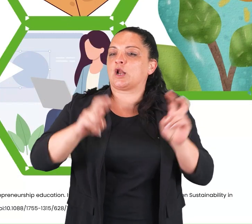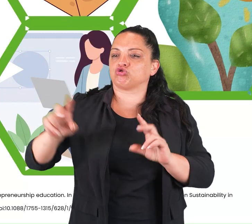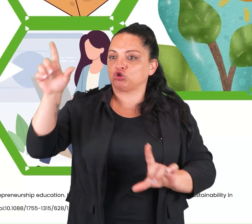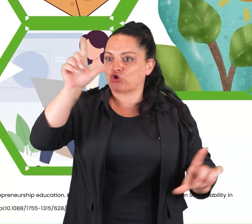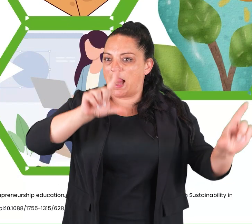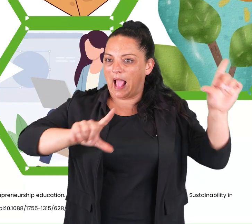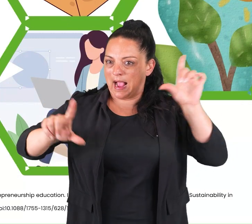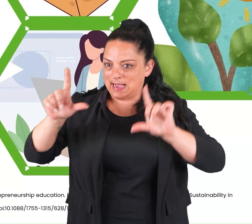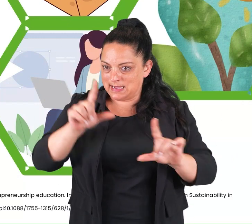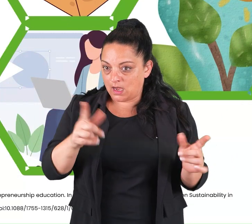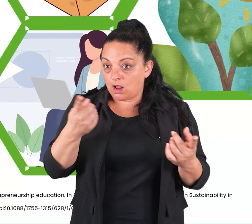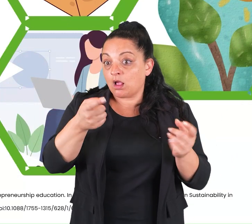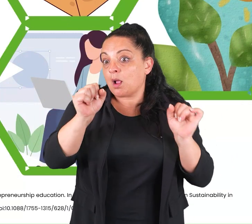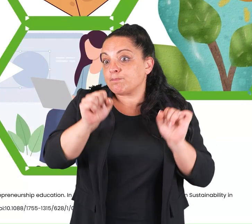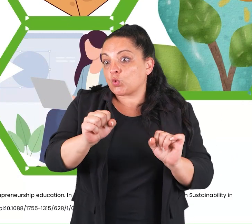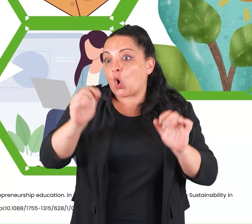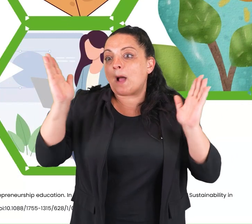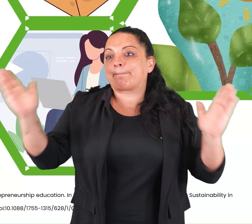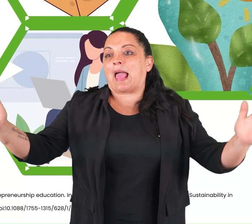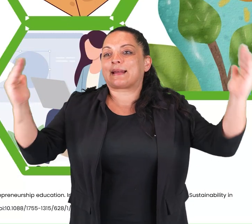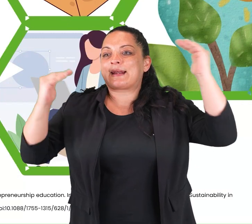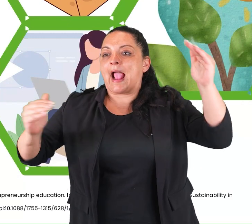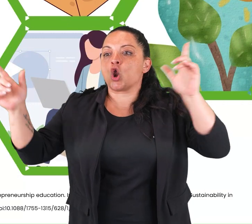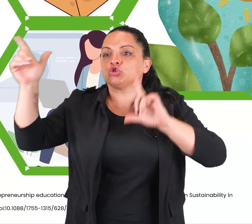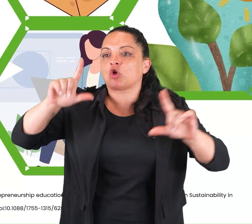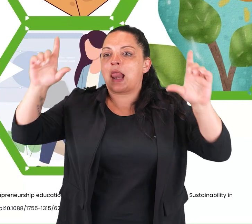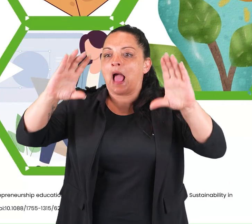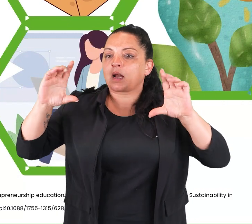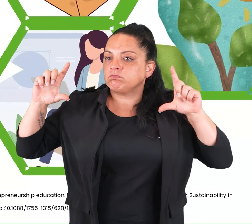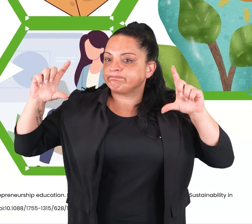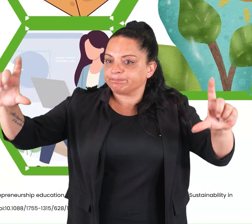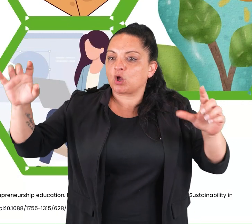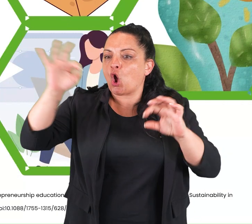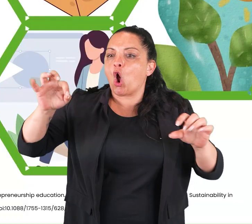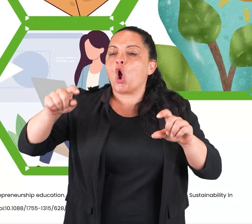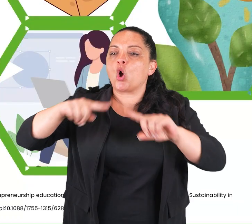solar energy technicians who can install solar panels and